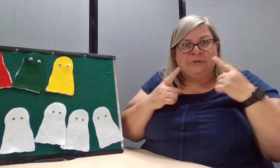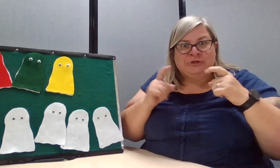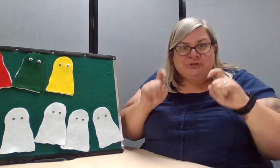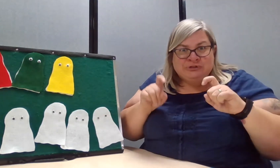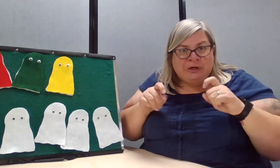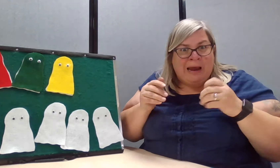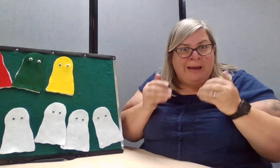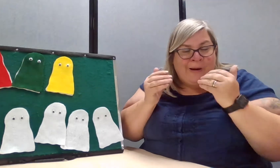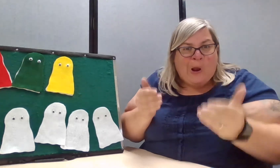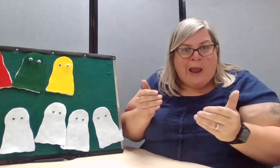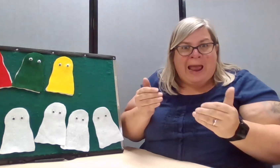ghosts started to think,